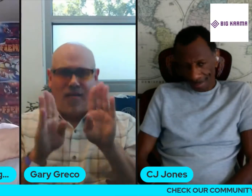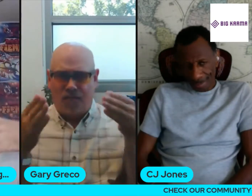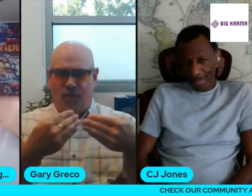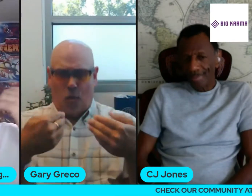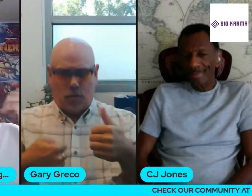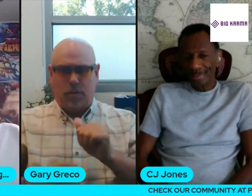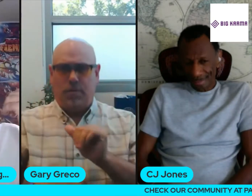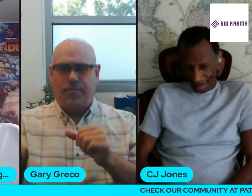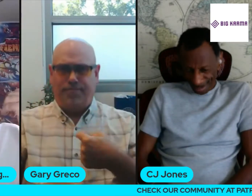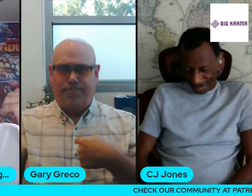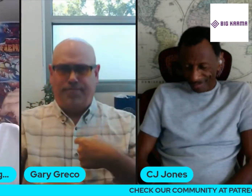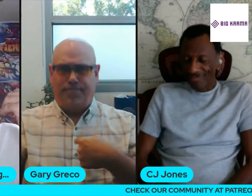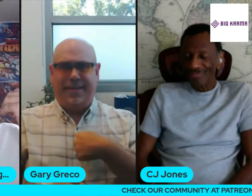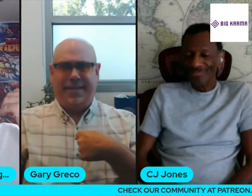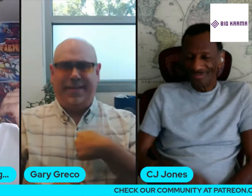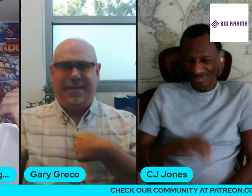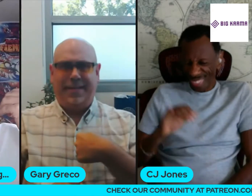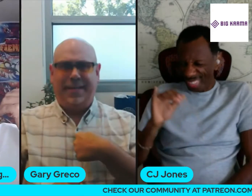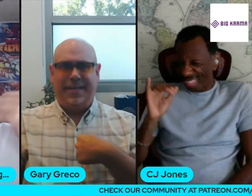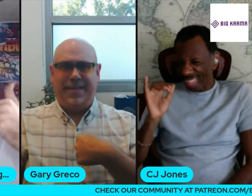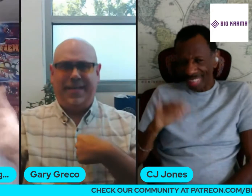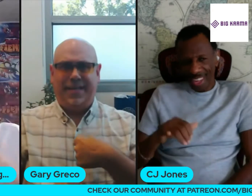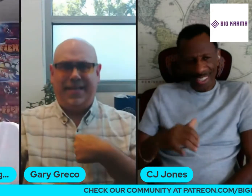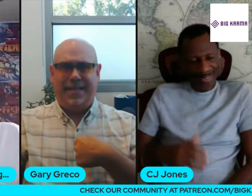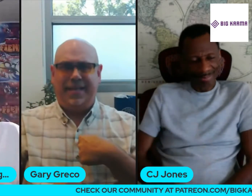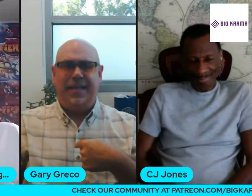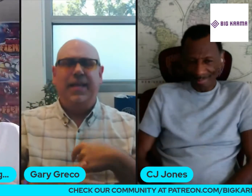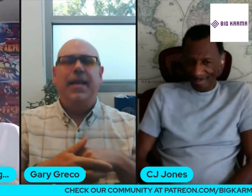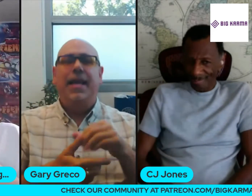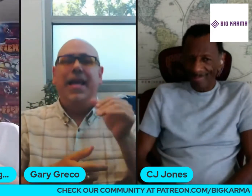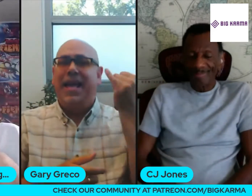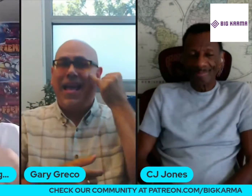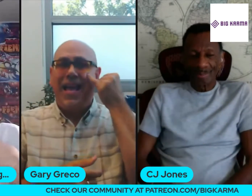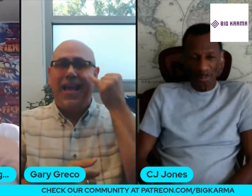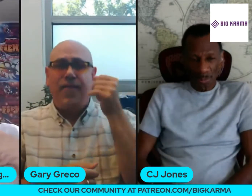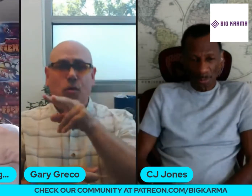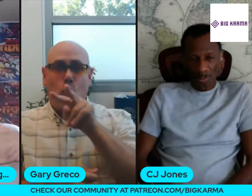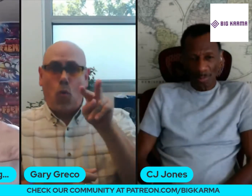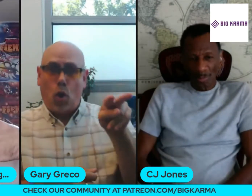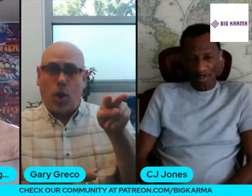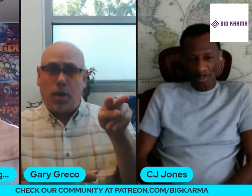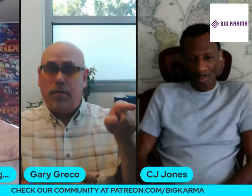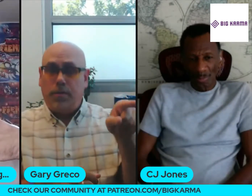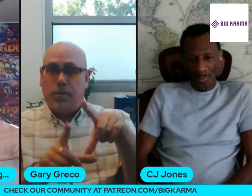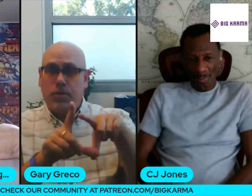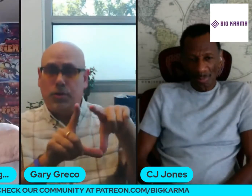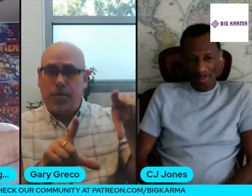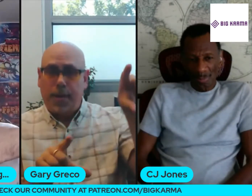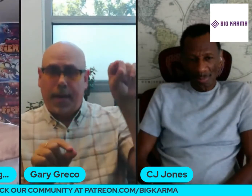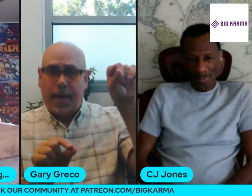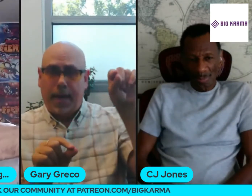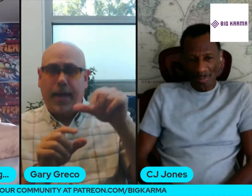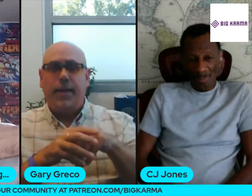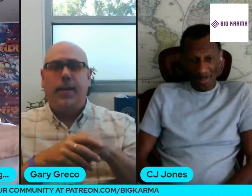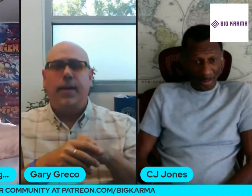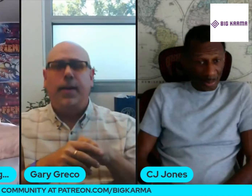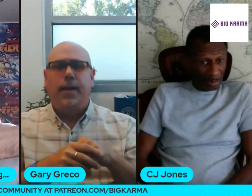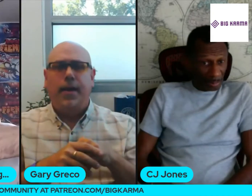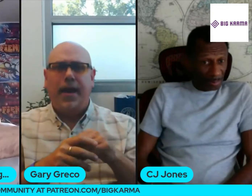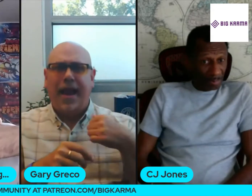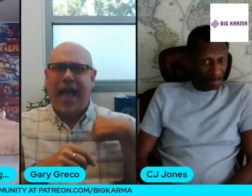ego. And if you look at Japan, for example, I think